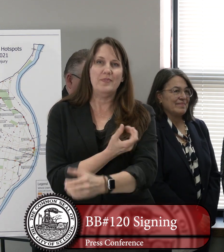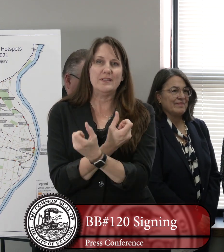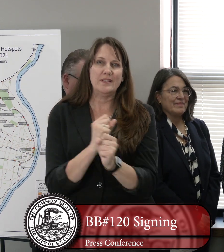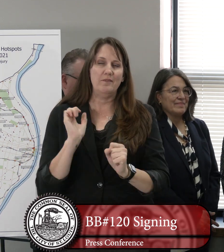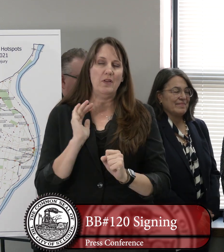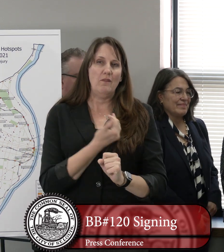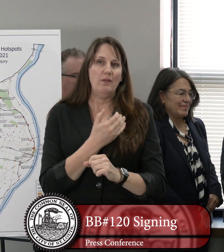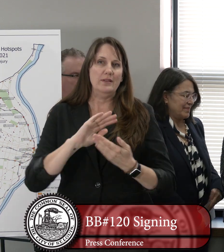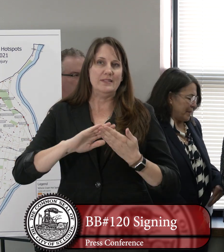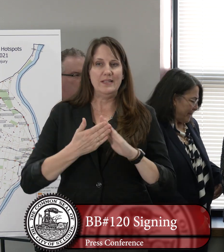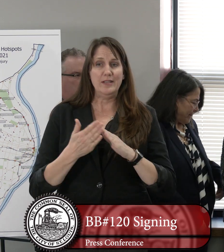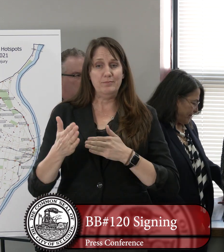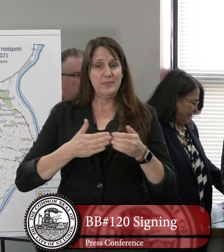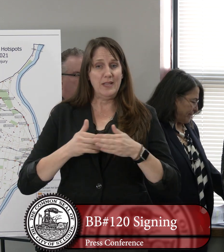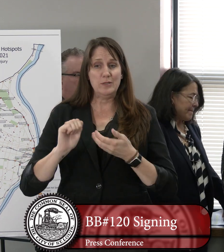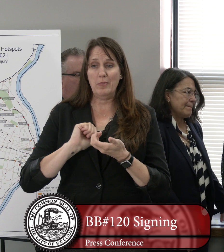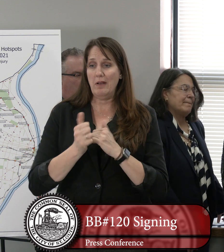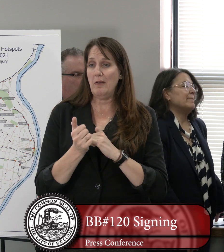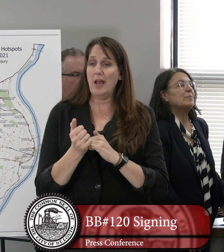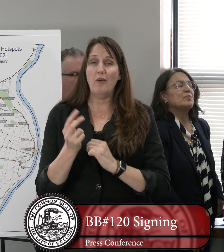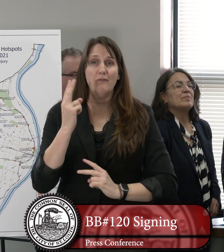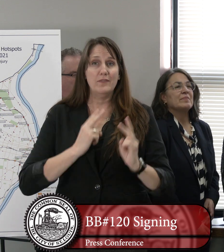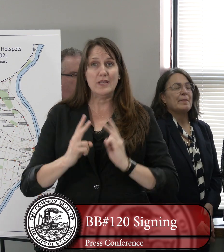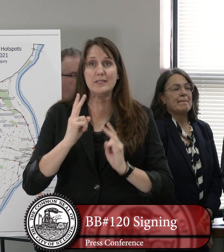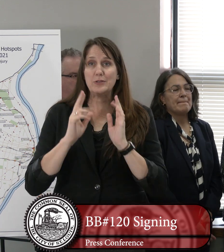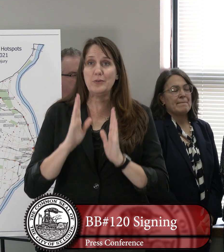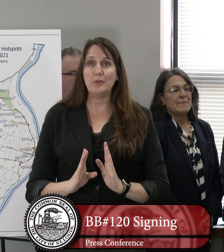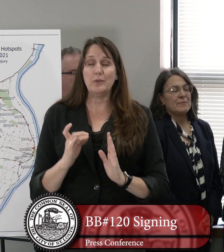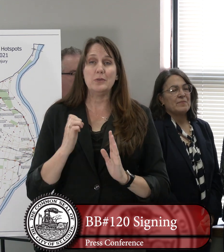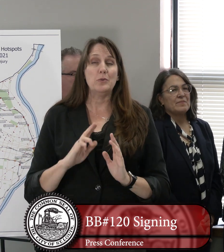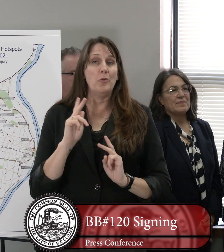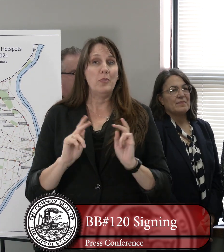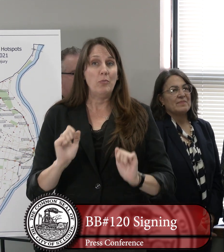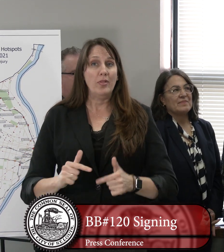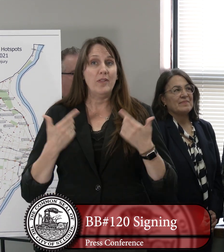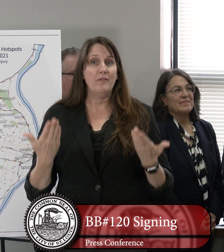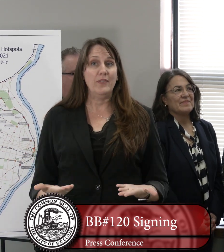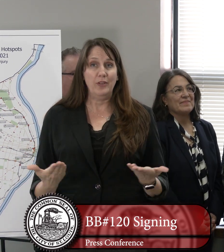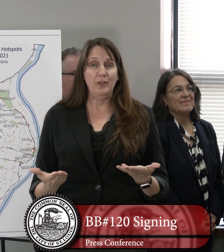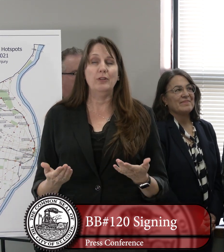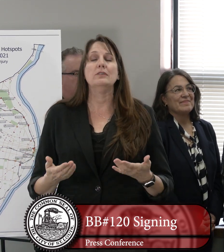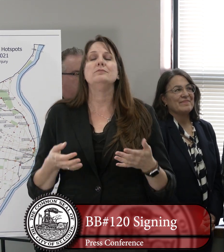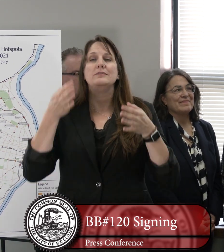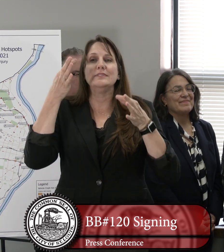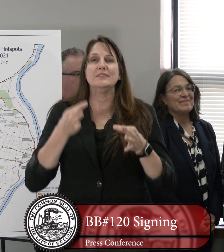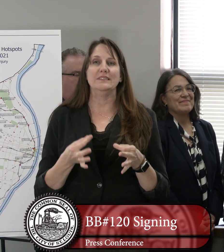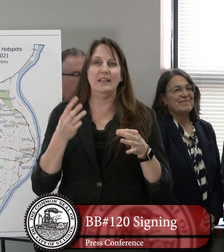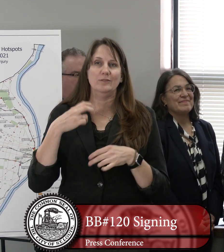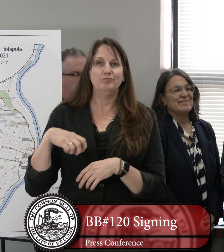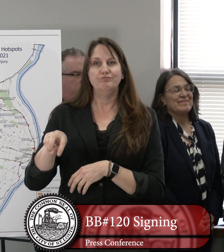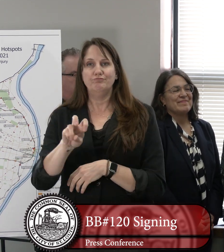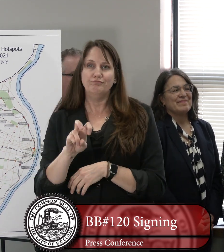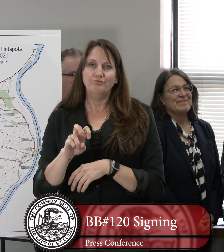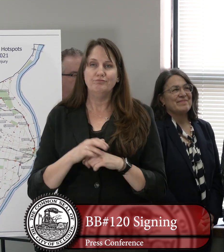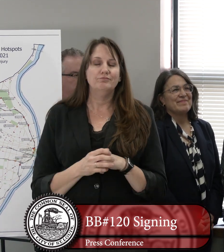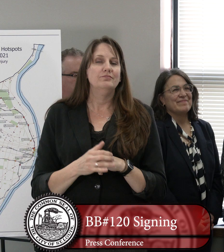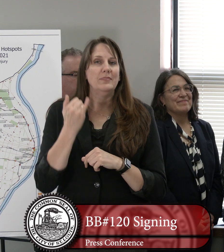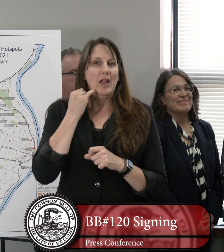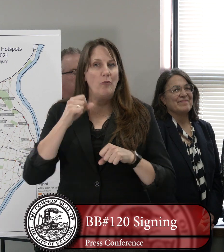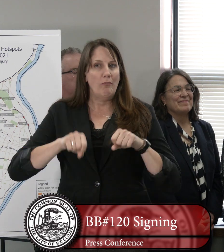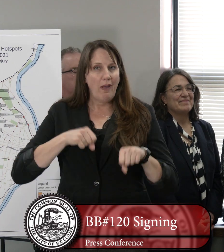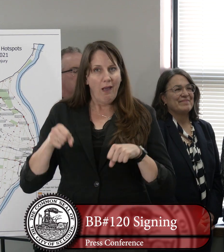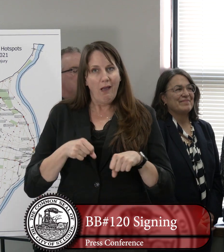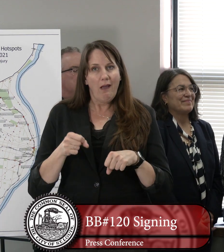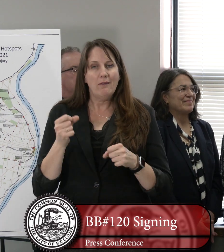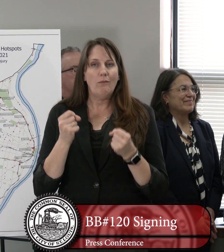visitors and members or visitors and residents choose to get around. Thank you. God bless you. And now, President Megan